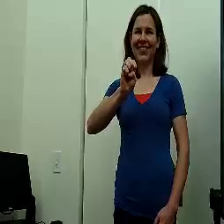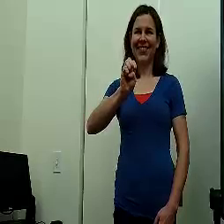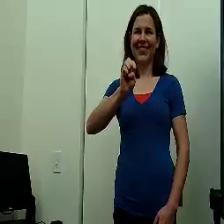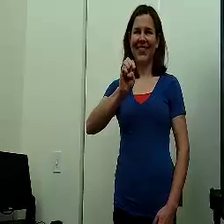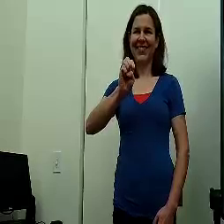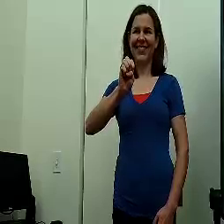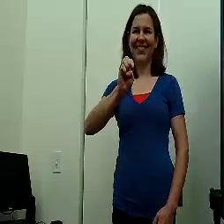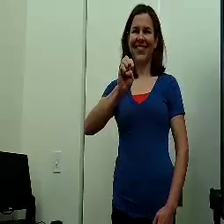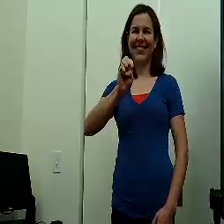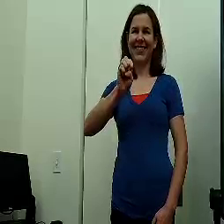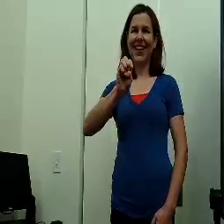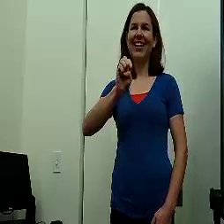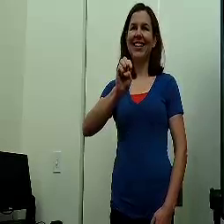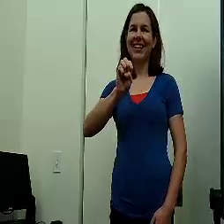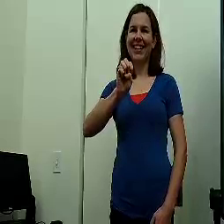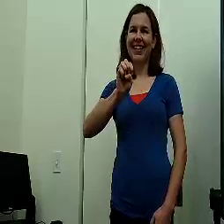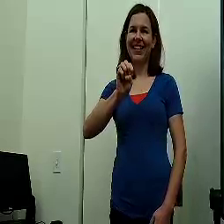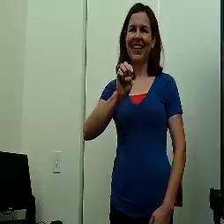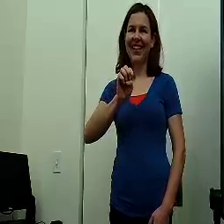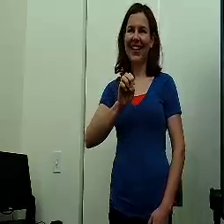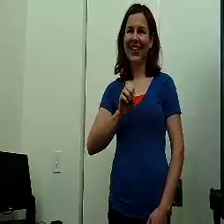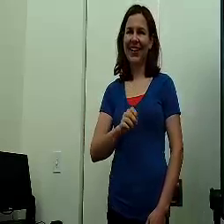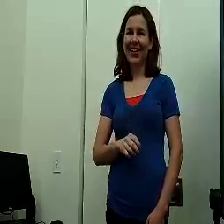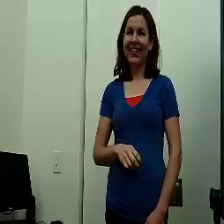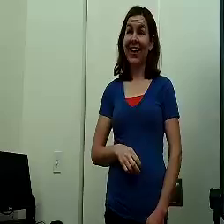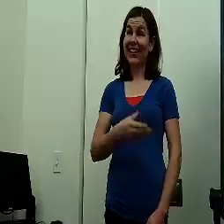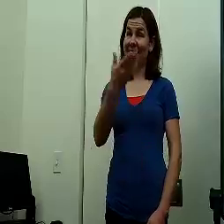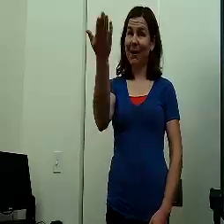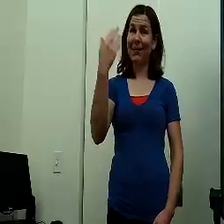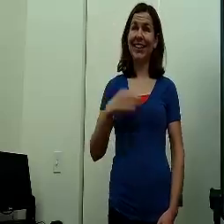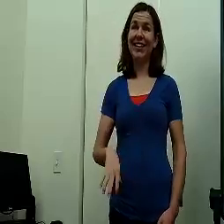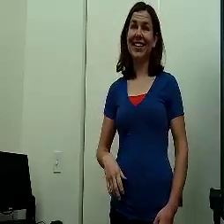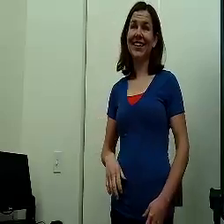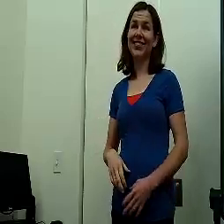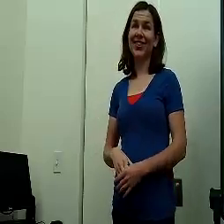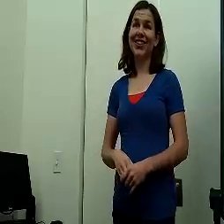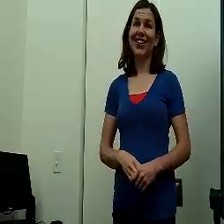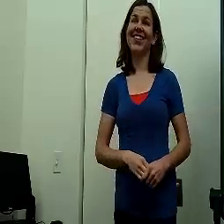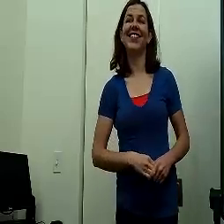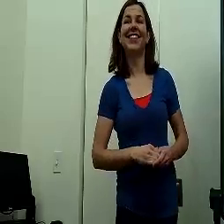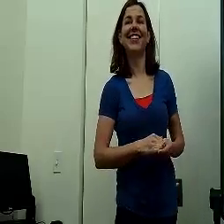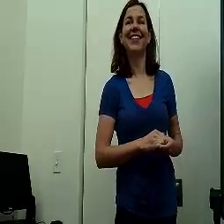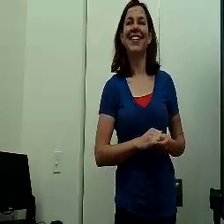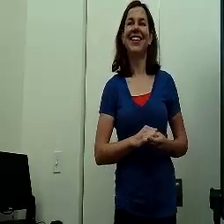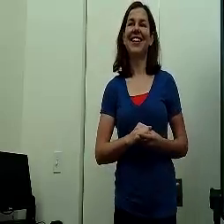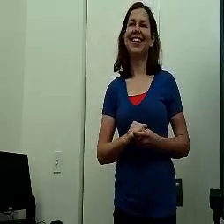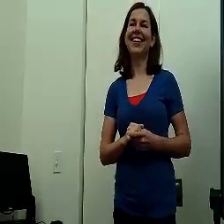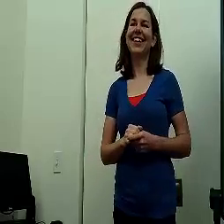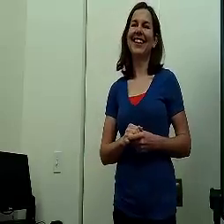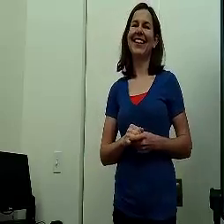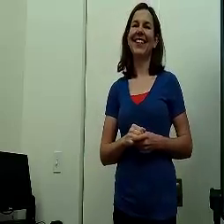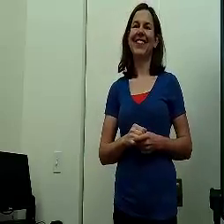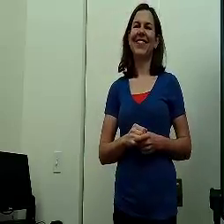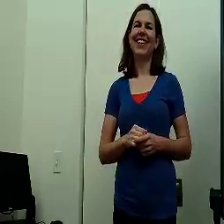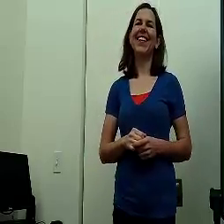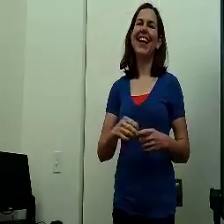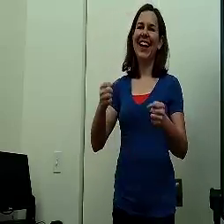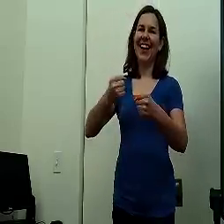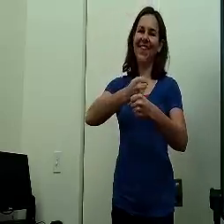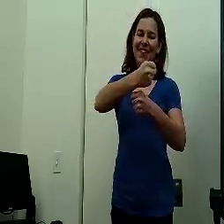it. It's mommy's juice. Yes, Mommy Glenda, it's your turn. Oh, it is my turn. Okay, coffee.